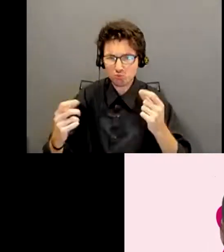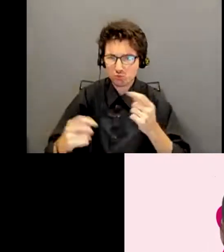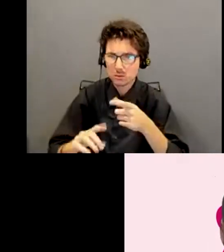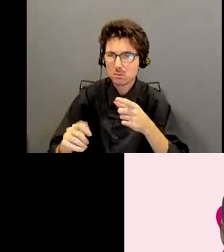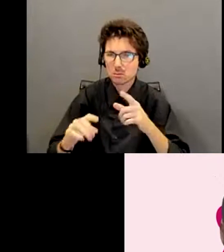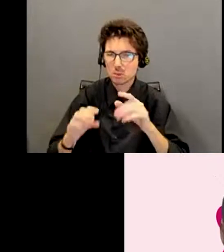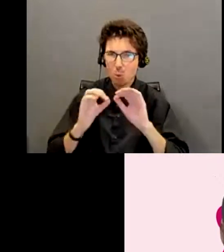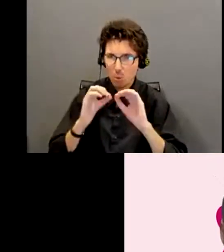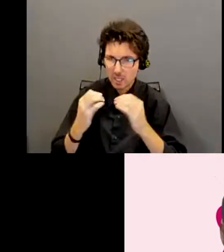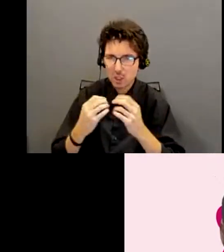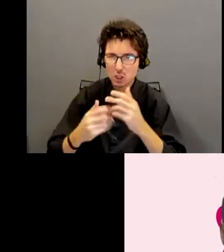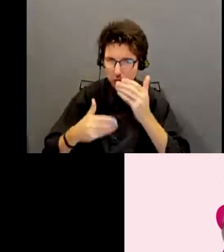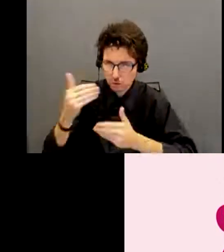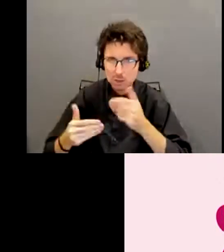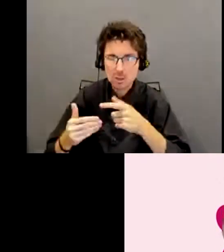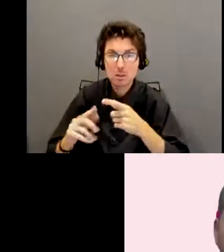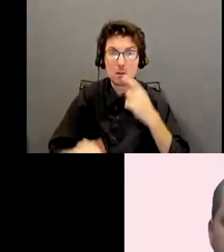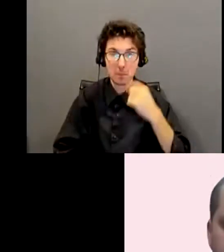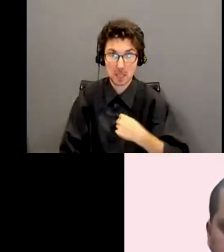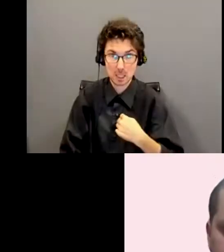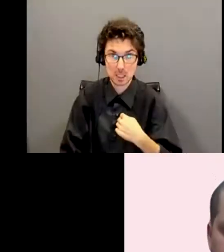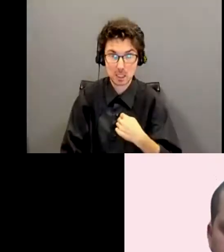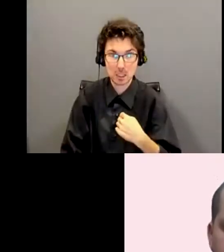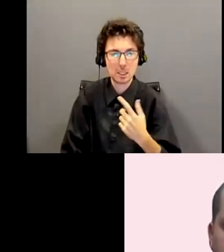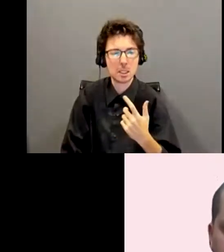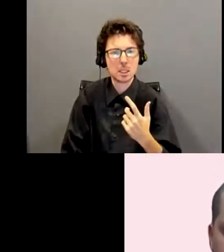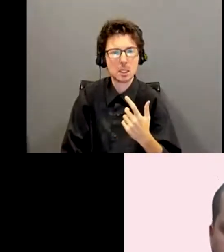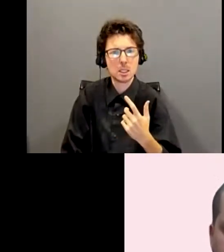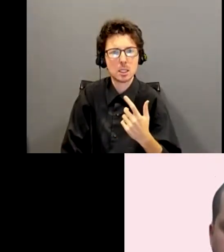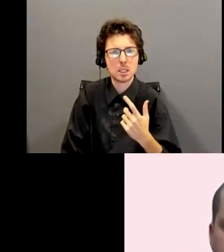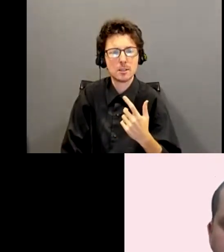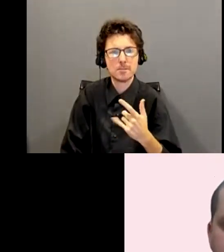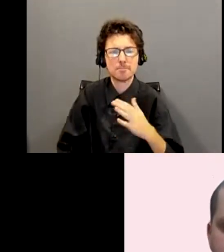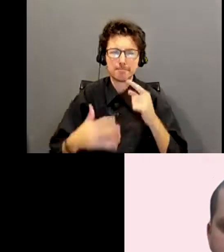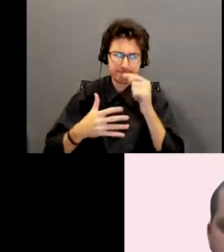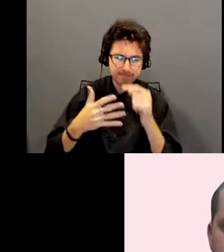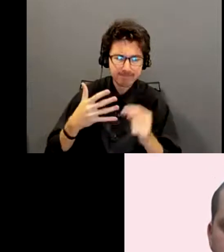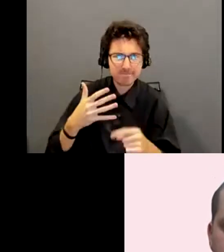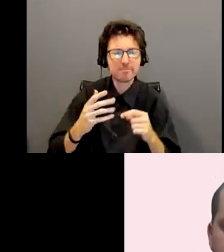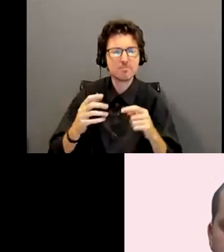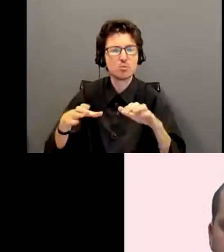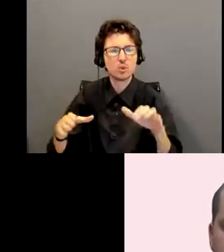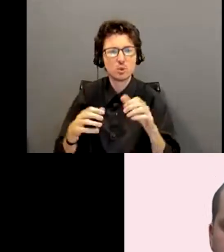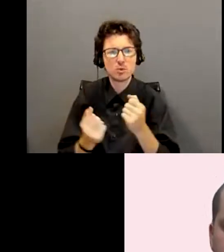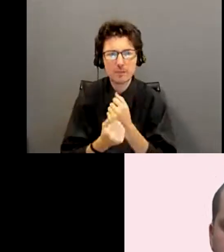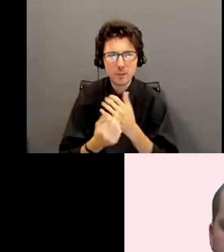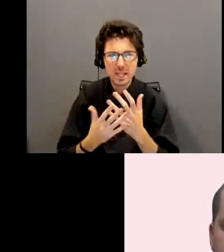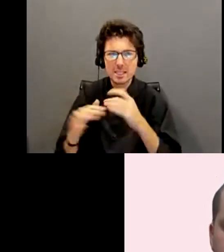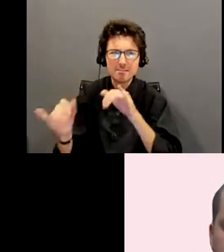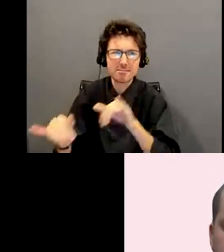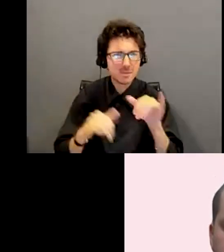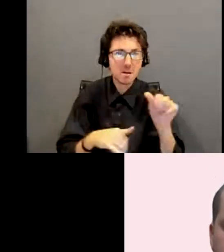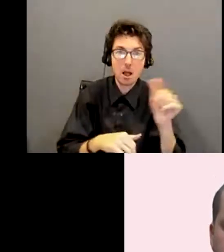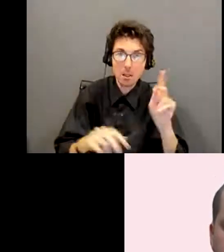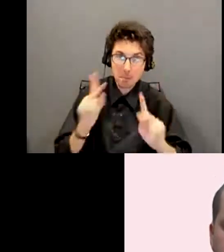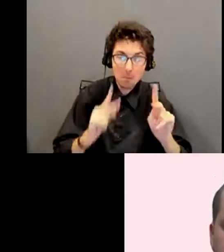organization. And for me, doing the all things that everyone here says, For me, it was the fact that when